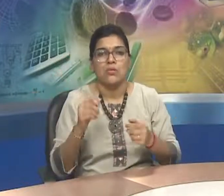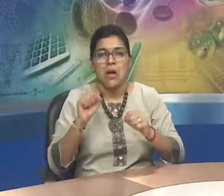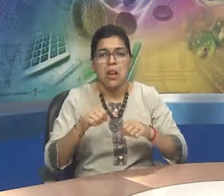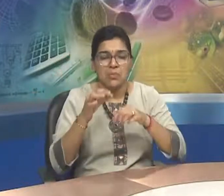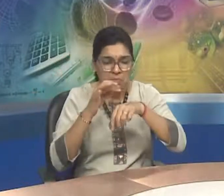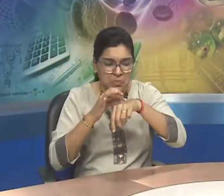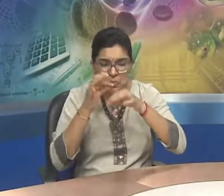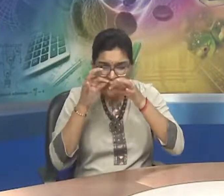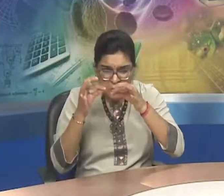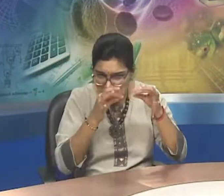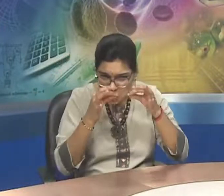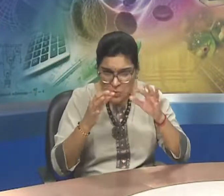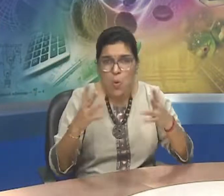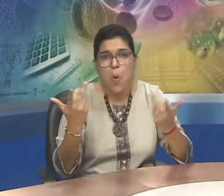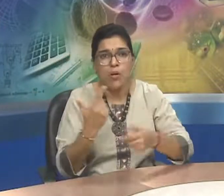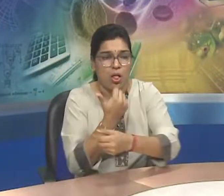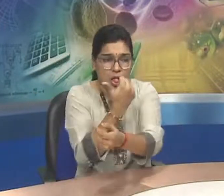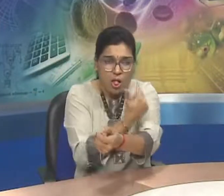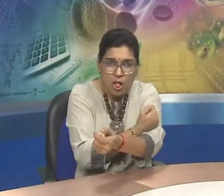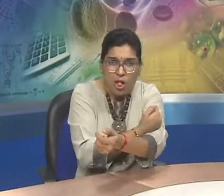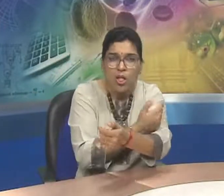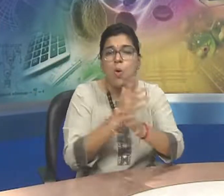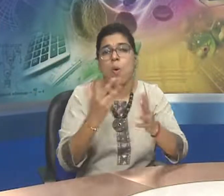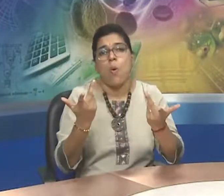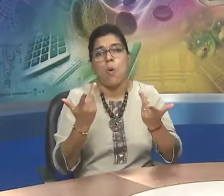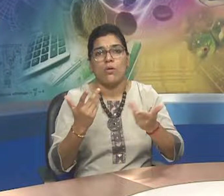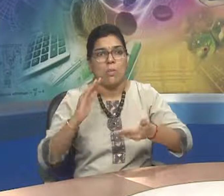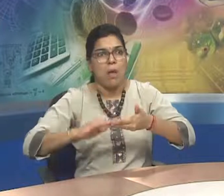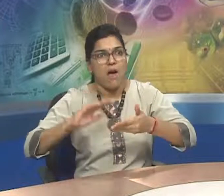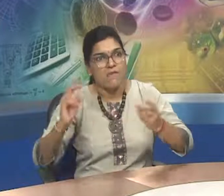the age of 18, is below 18,